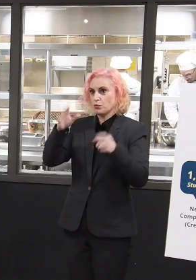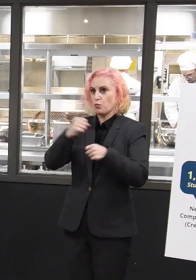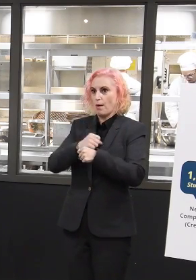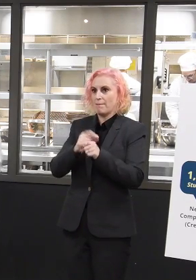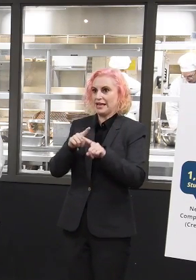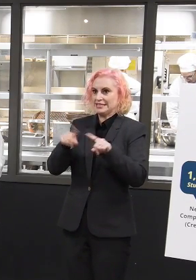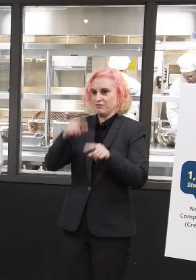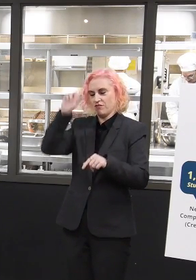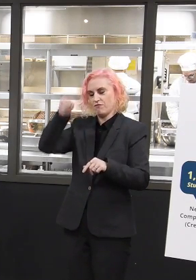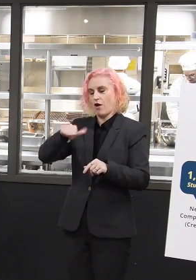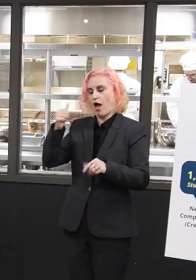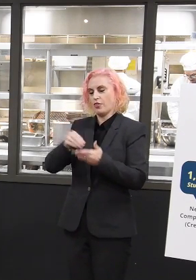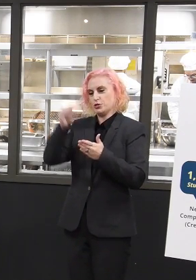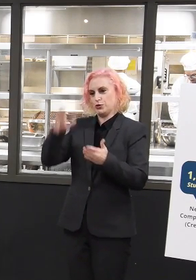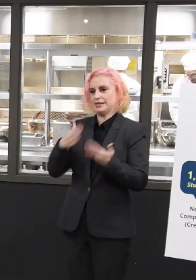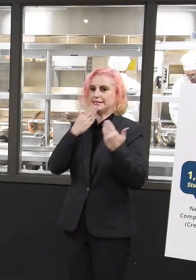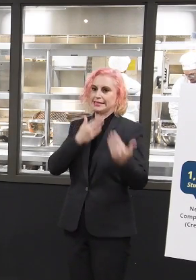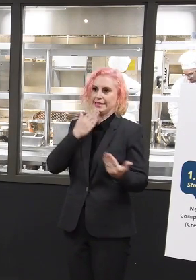Thank you.